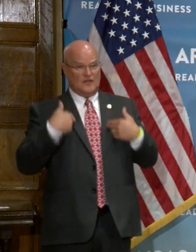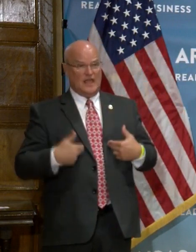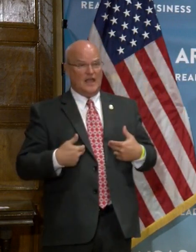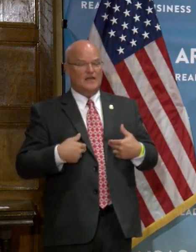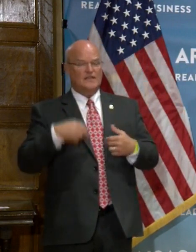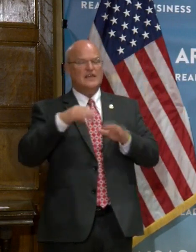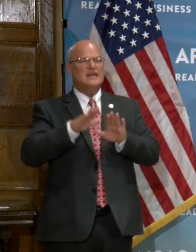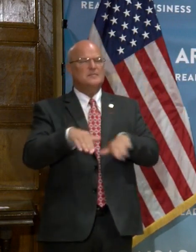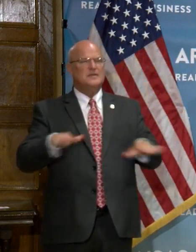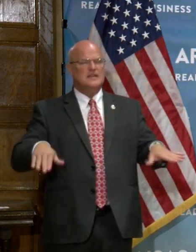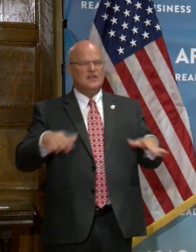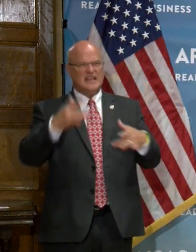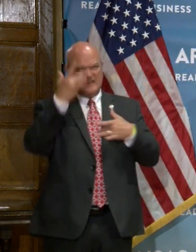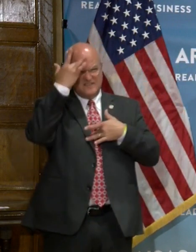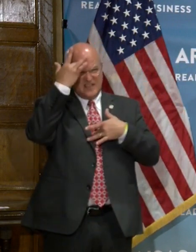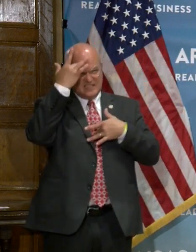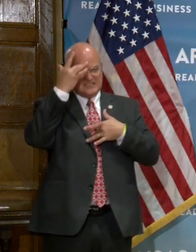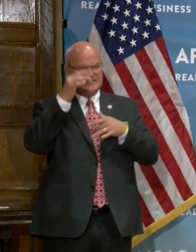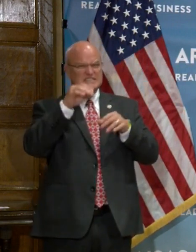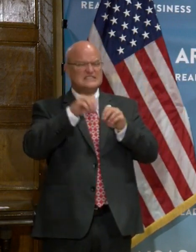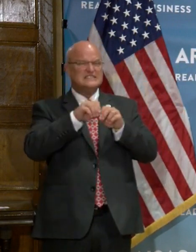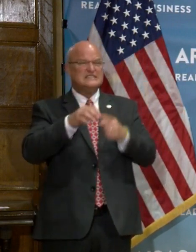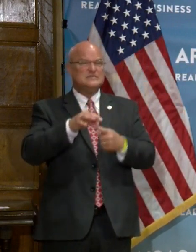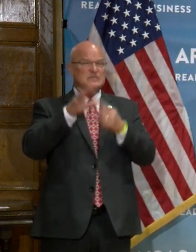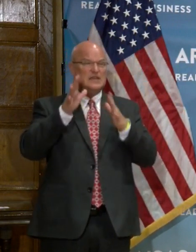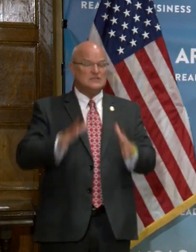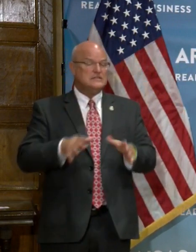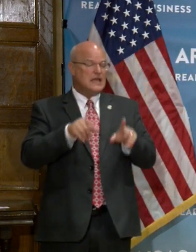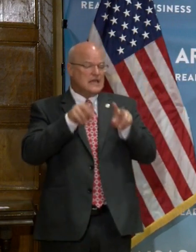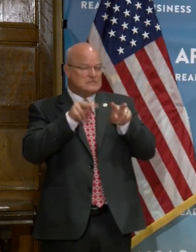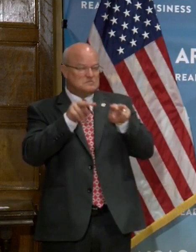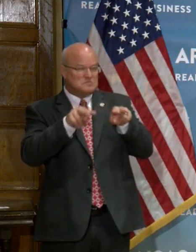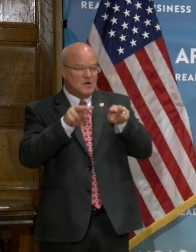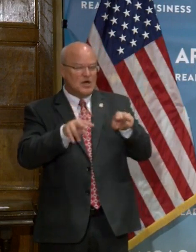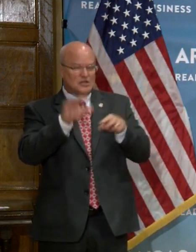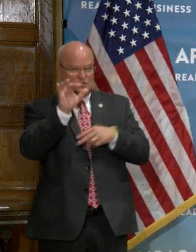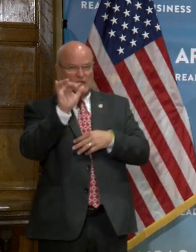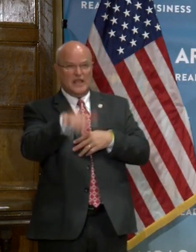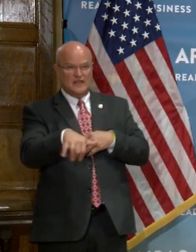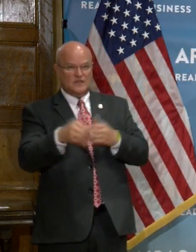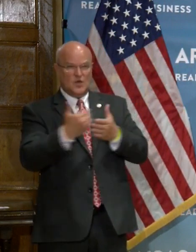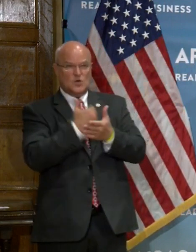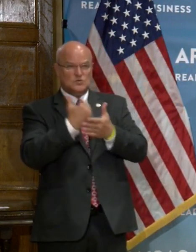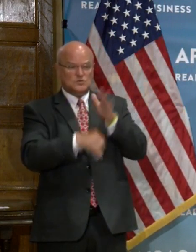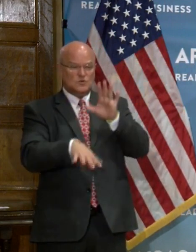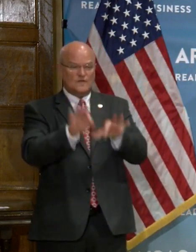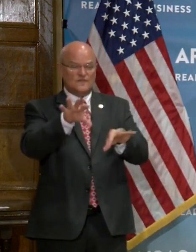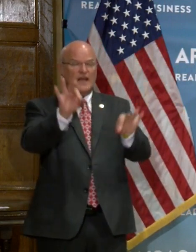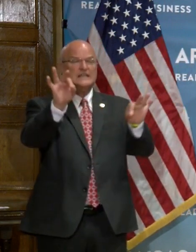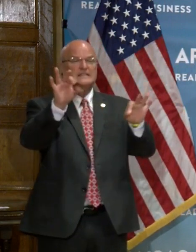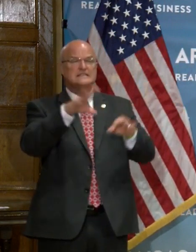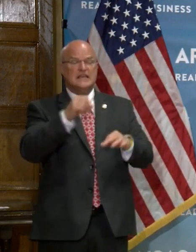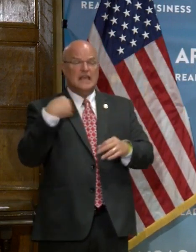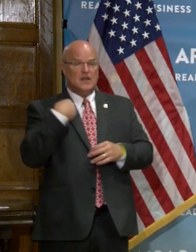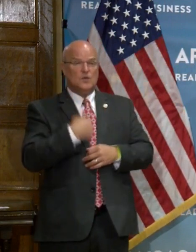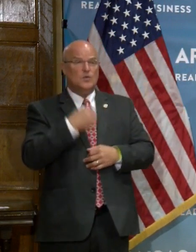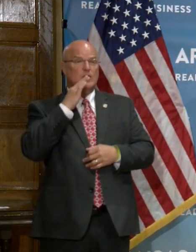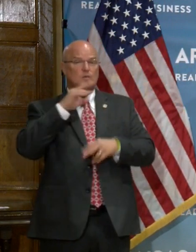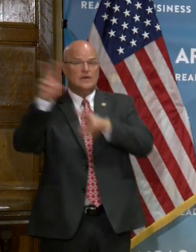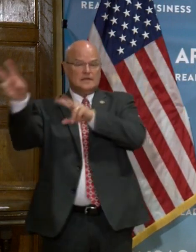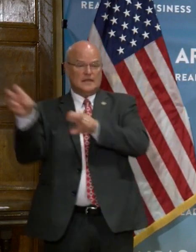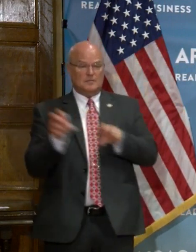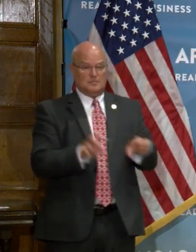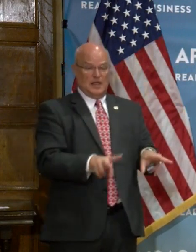a pediatric infectious disease specialist and is monitoring those new findings, and we will apply